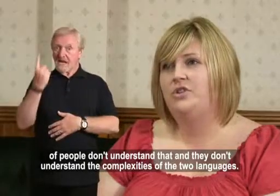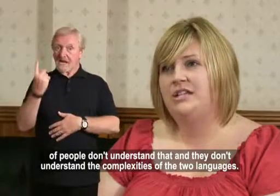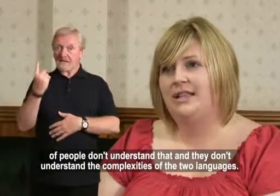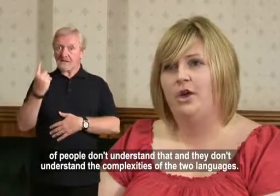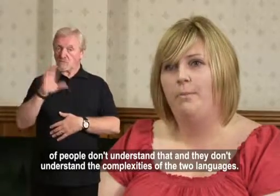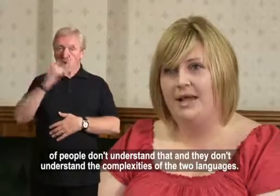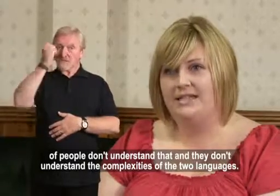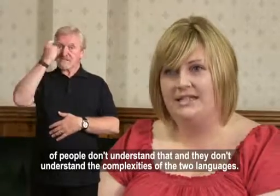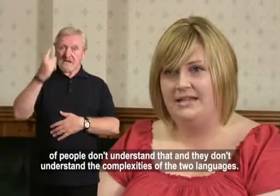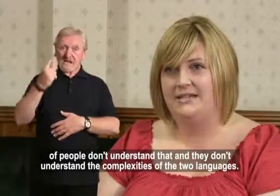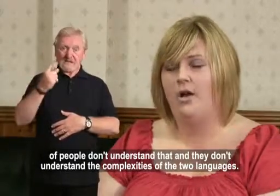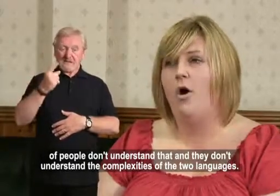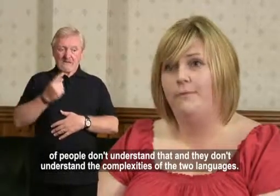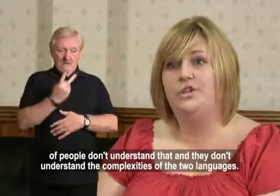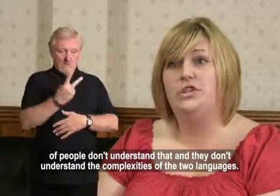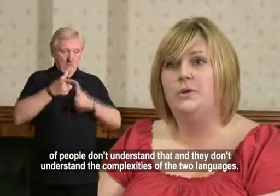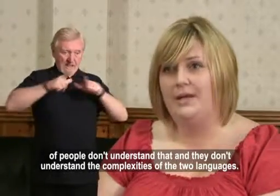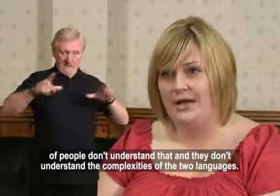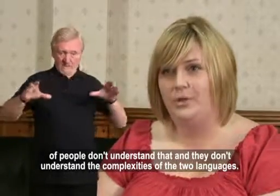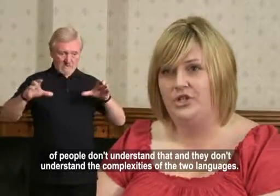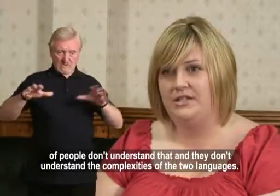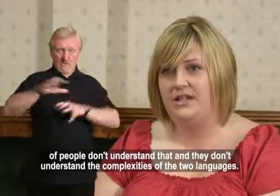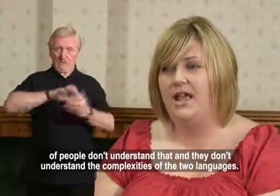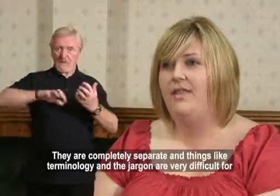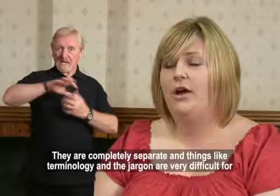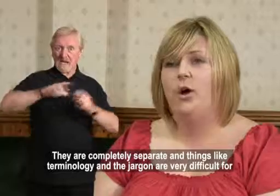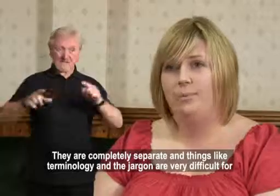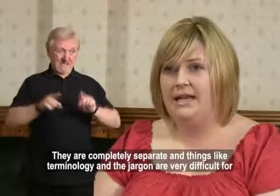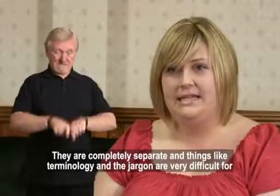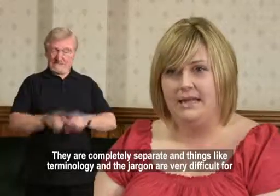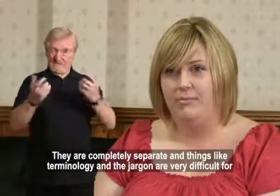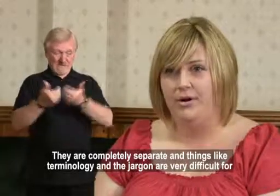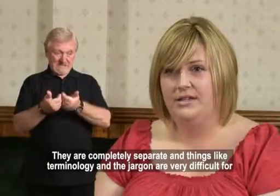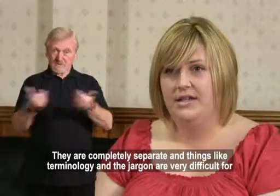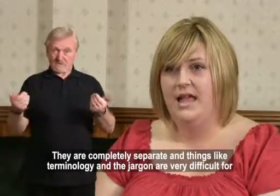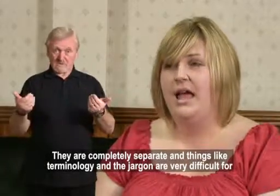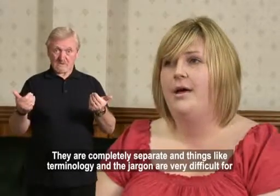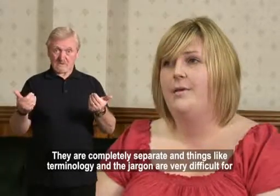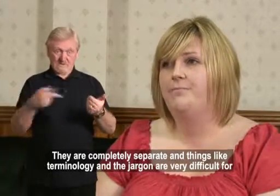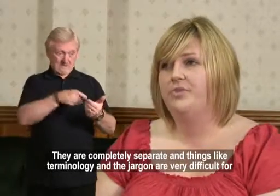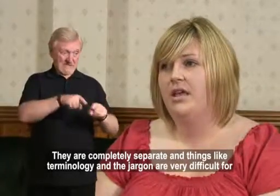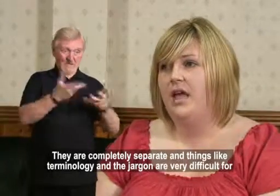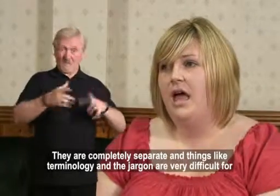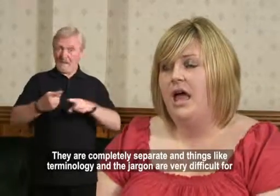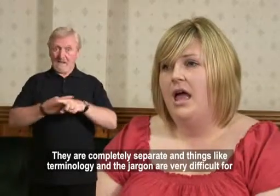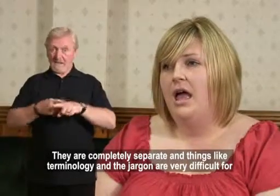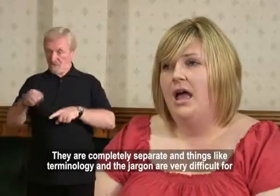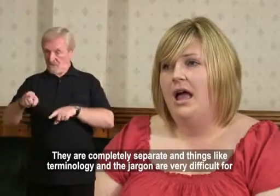and they don't understand the complexities of the two languages. They are completely separate, and